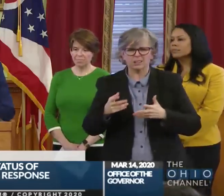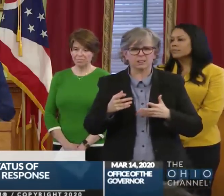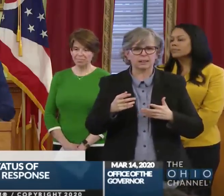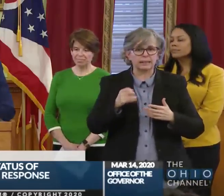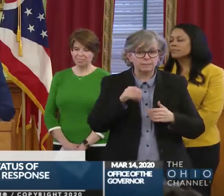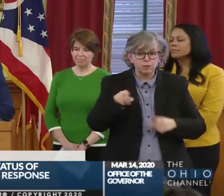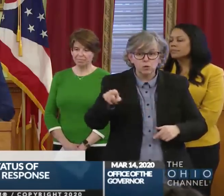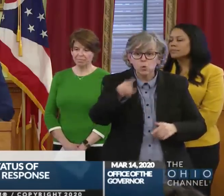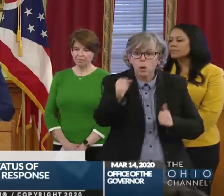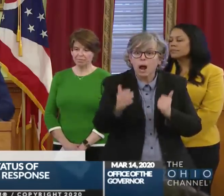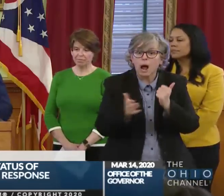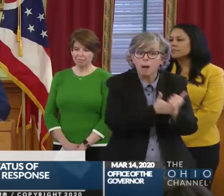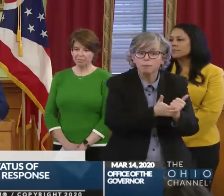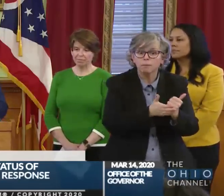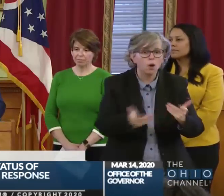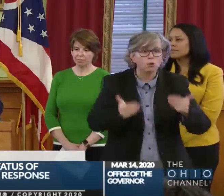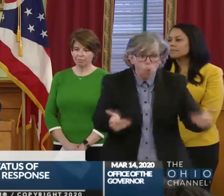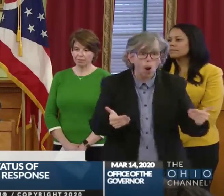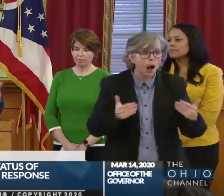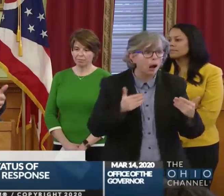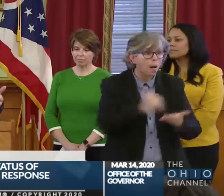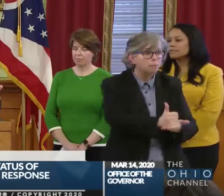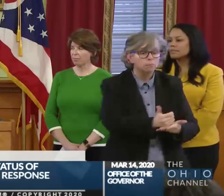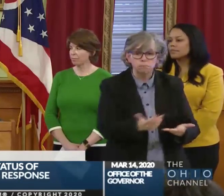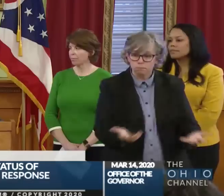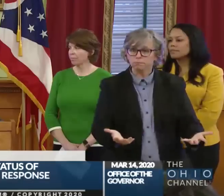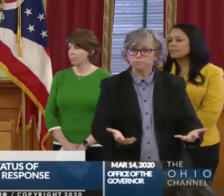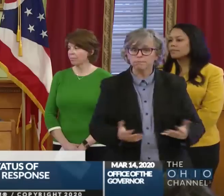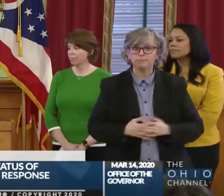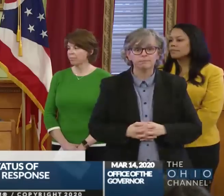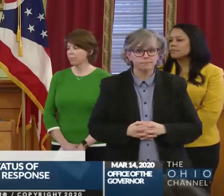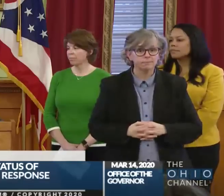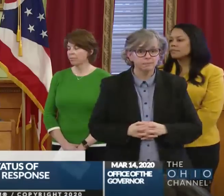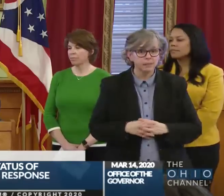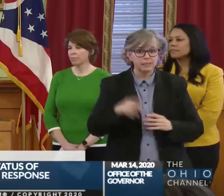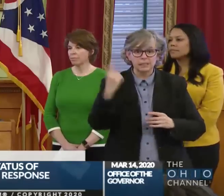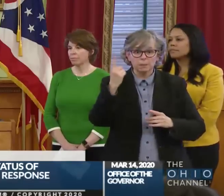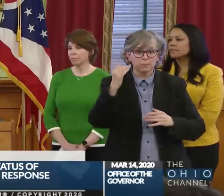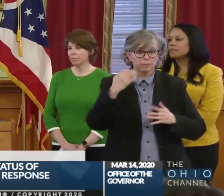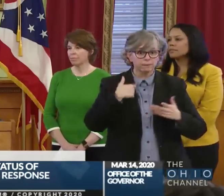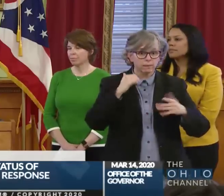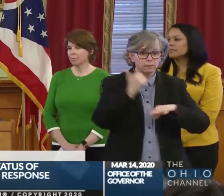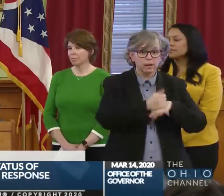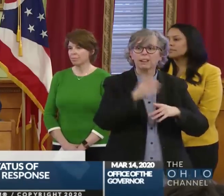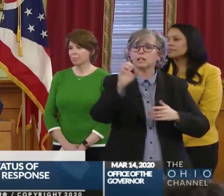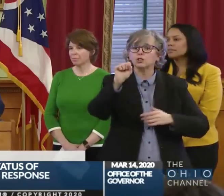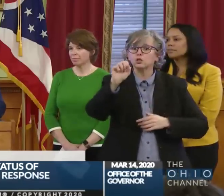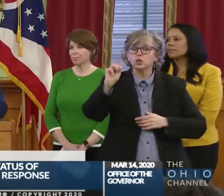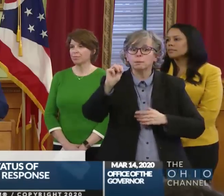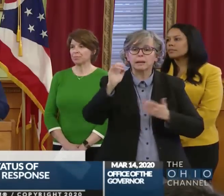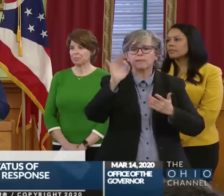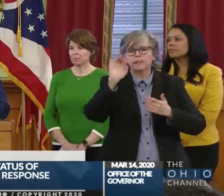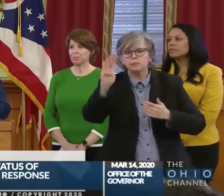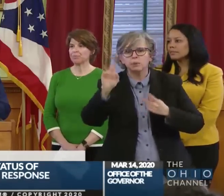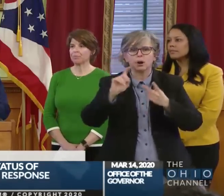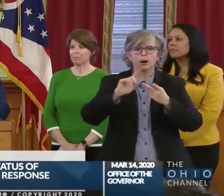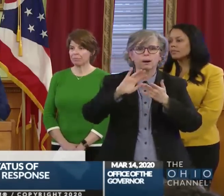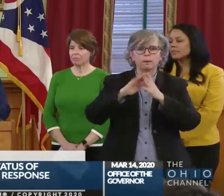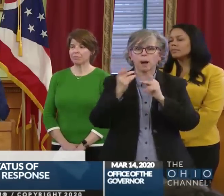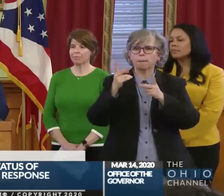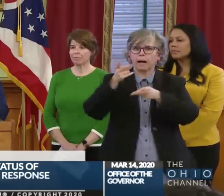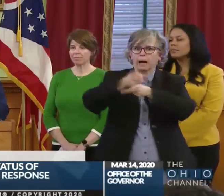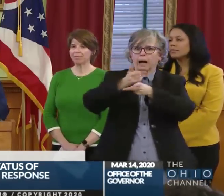so. One of the things that we have through social media and the other contacts we can make is that we can become a care network for each